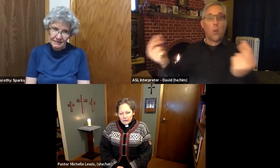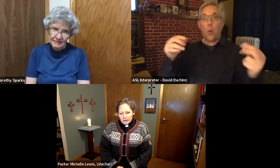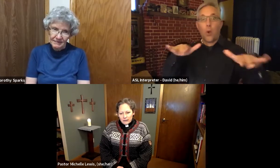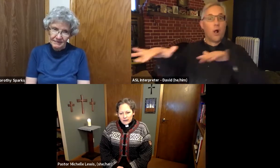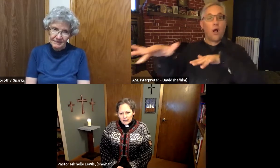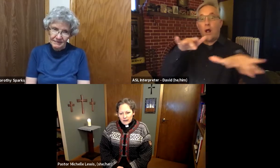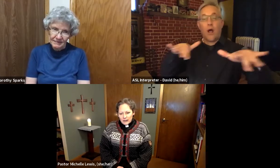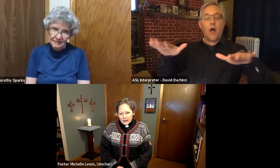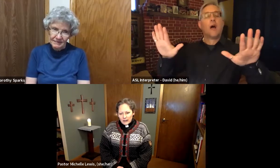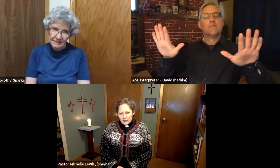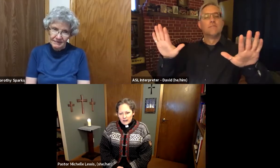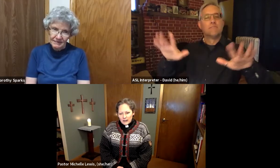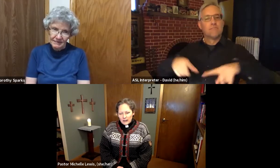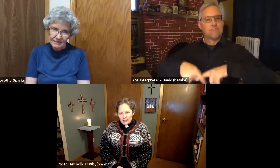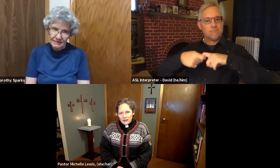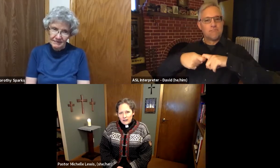down.